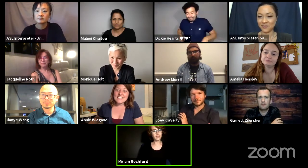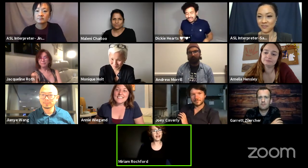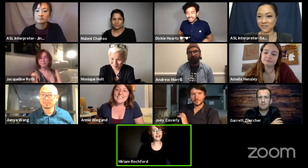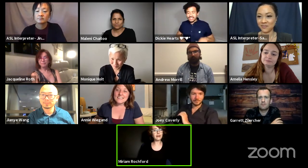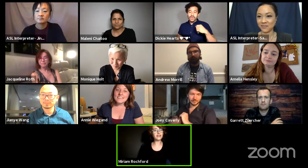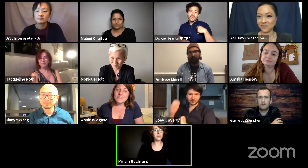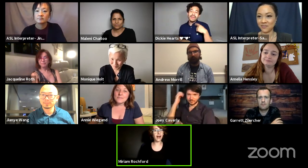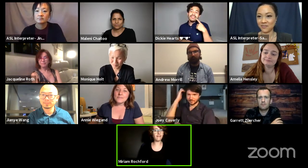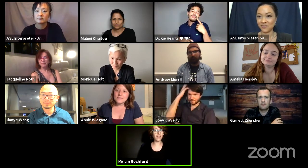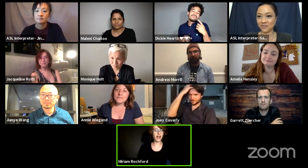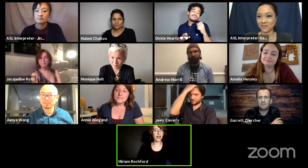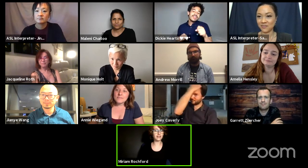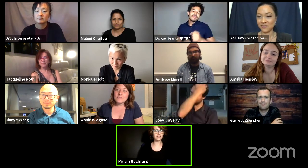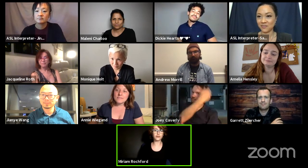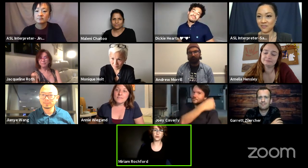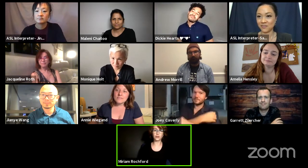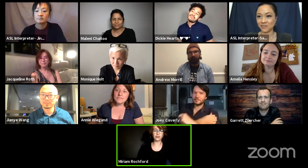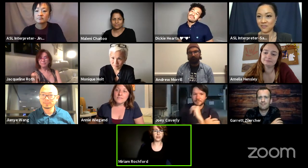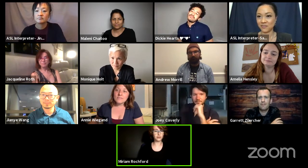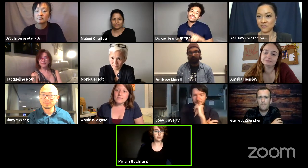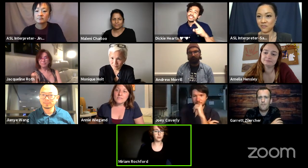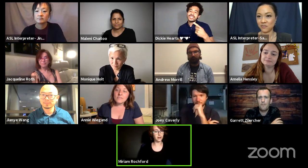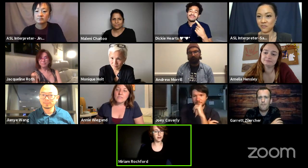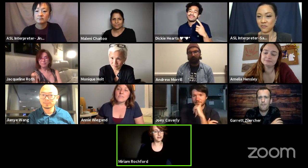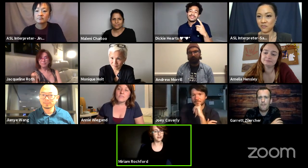And now I do have that tool in my toolbox.